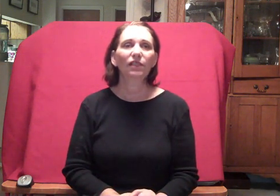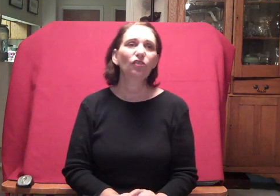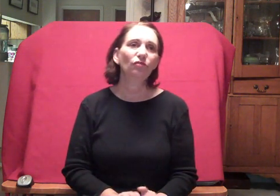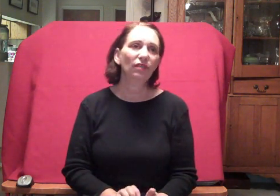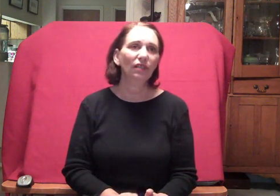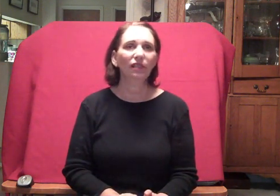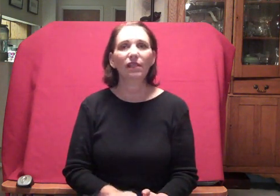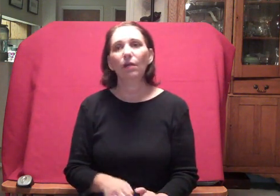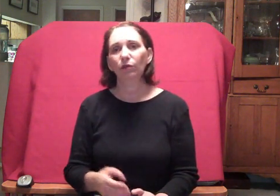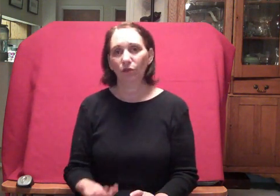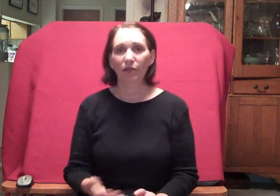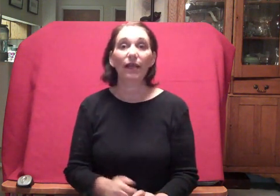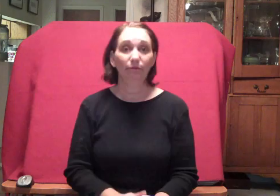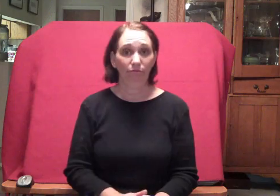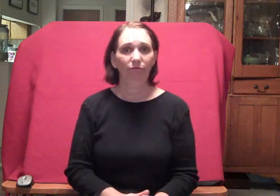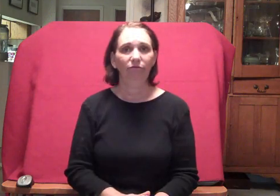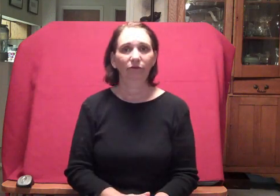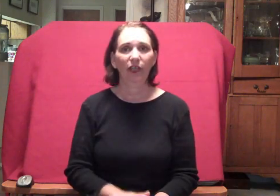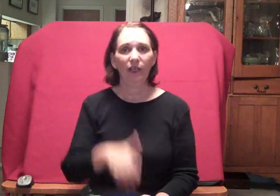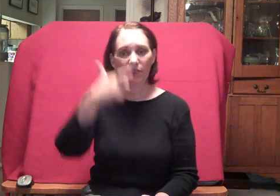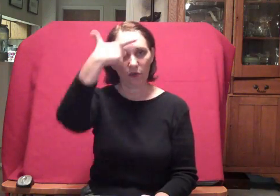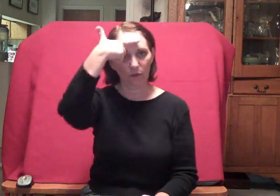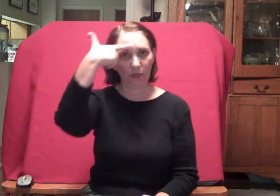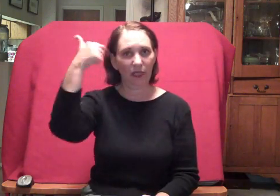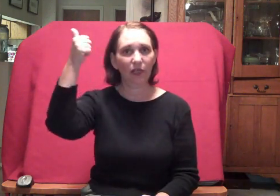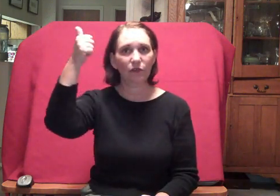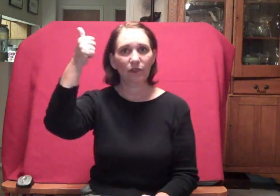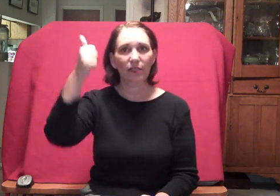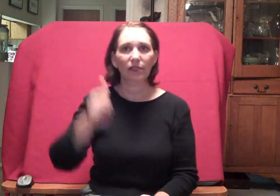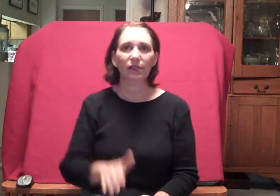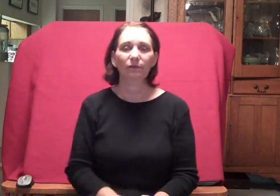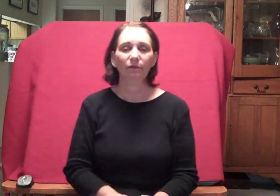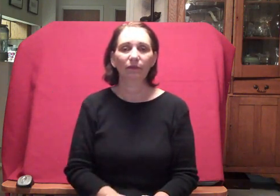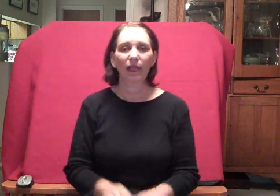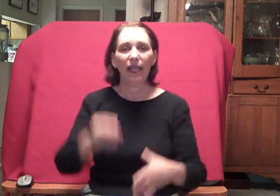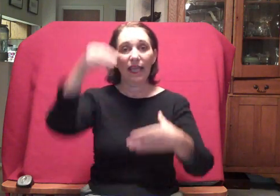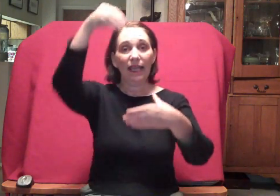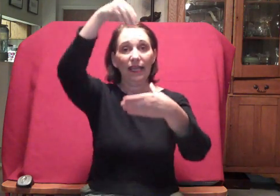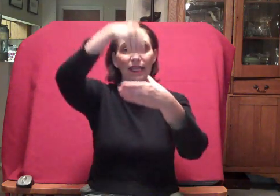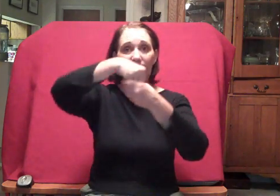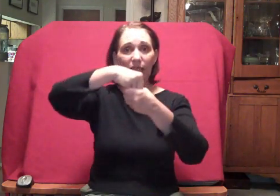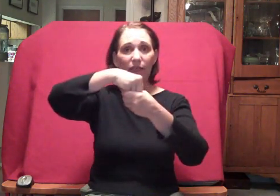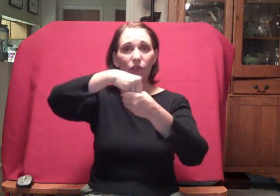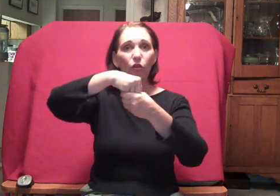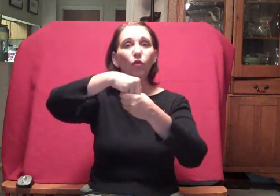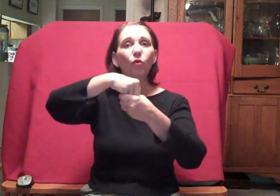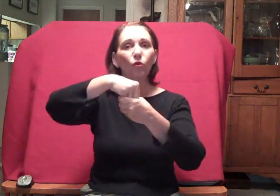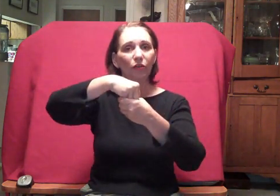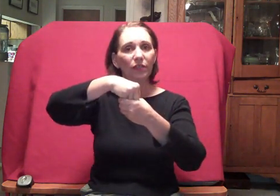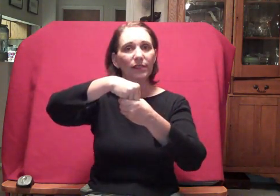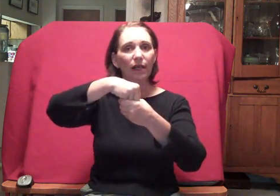since you did this, I will do that. Okay, so because or since. In or inside.